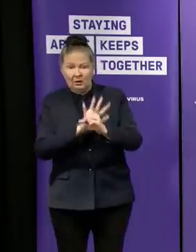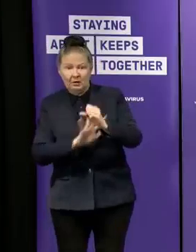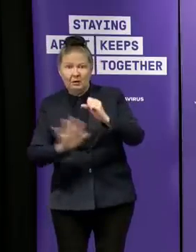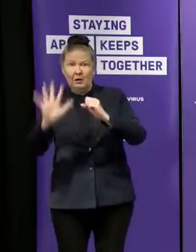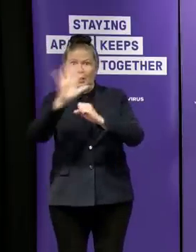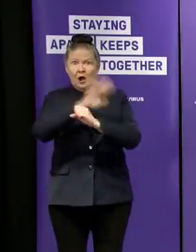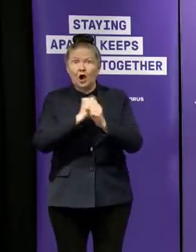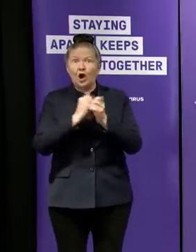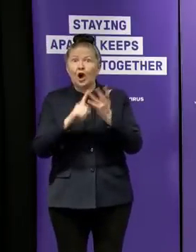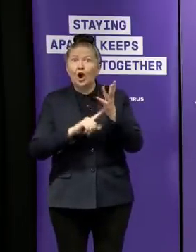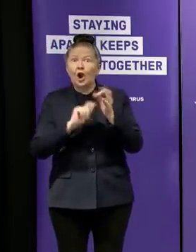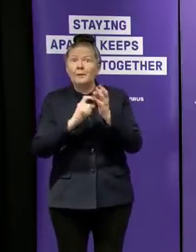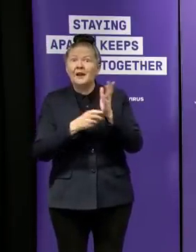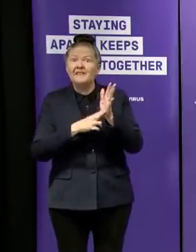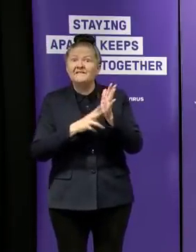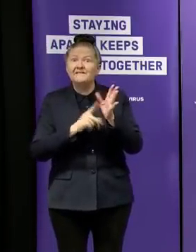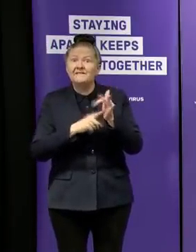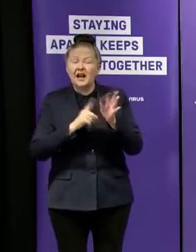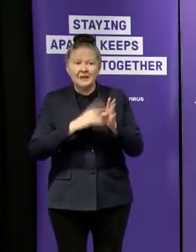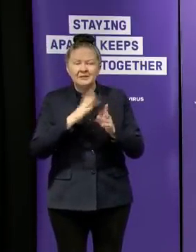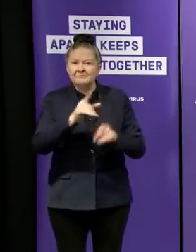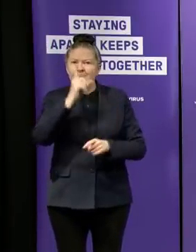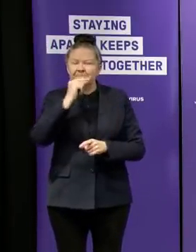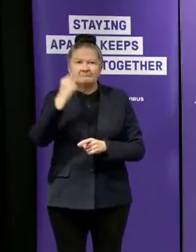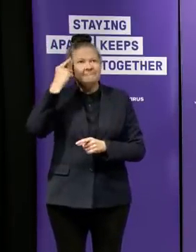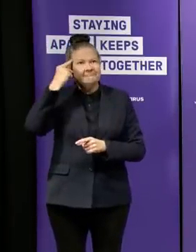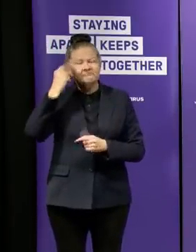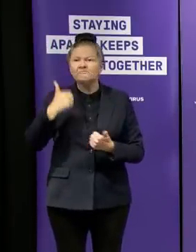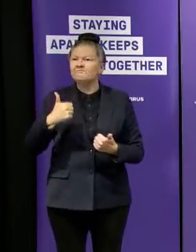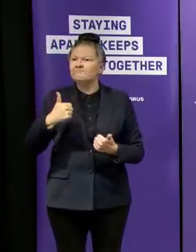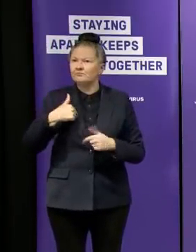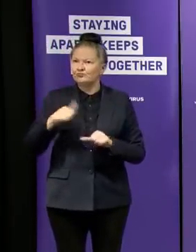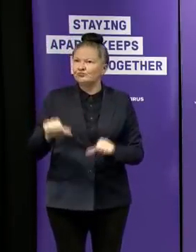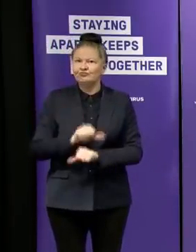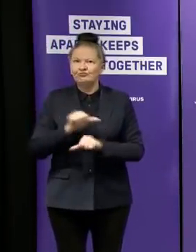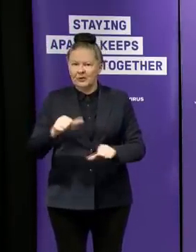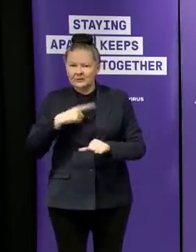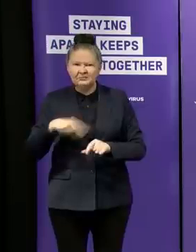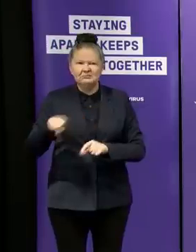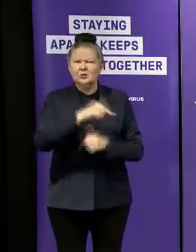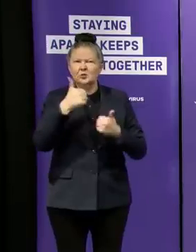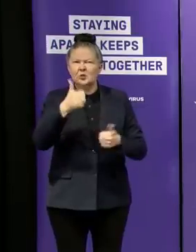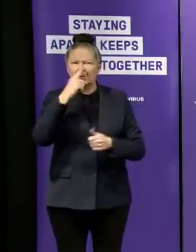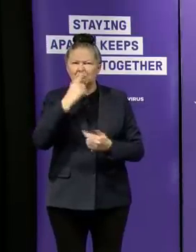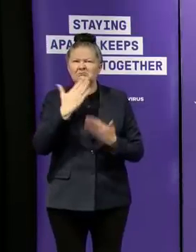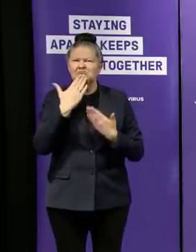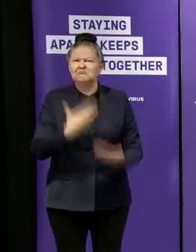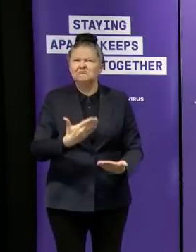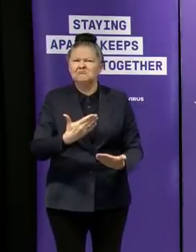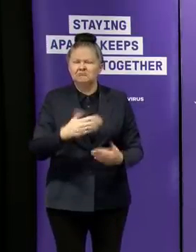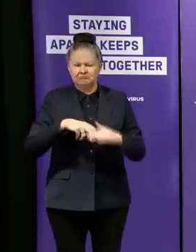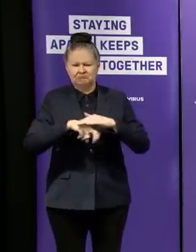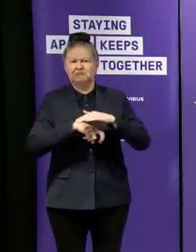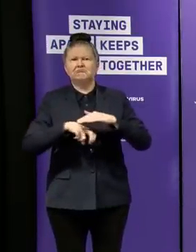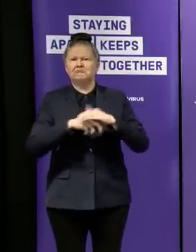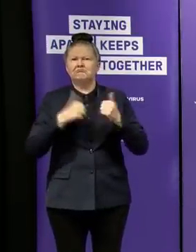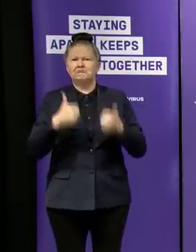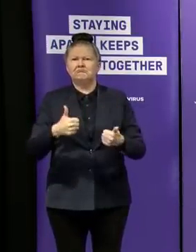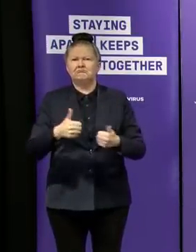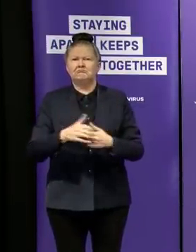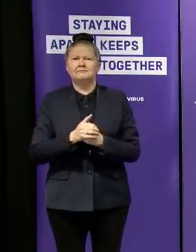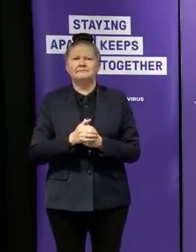can increasingly go about their future in confidence in a COVID-safe manner. And just to finalise